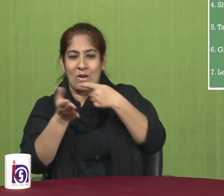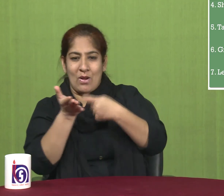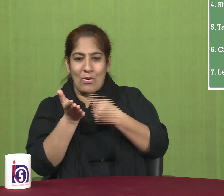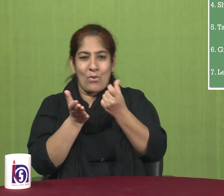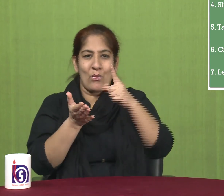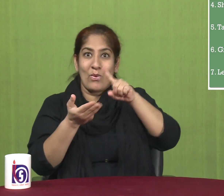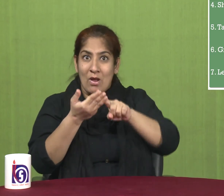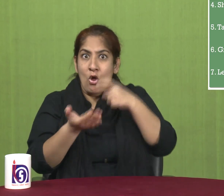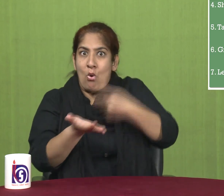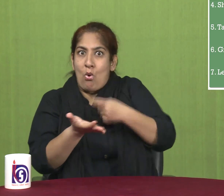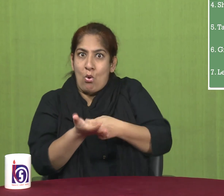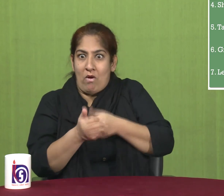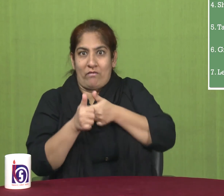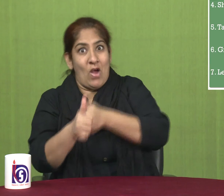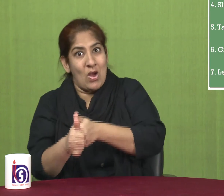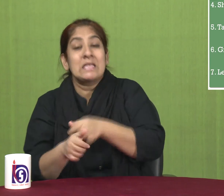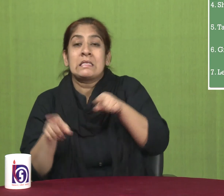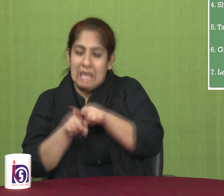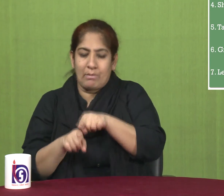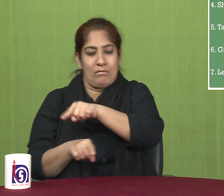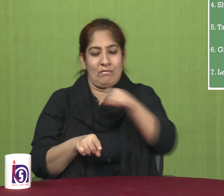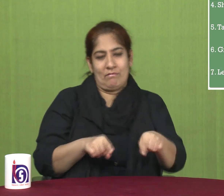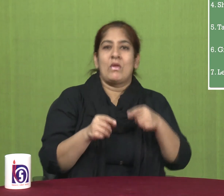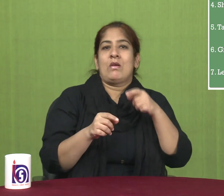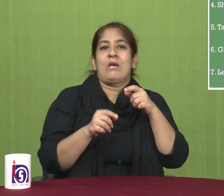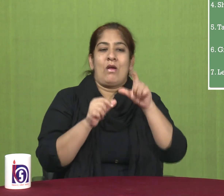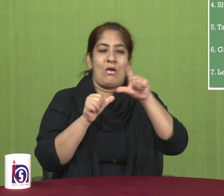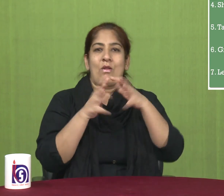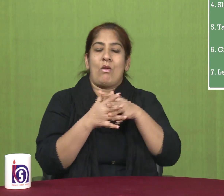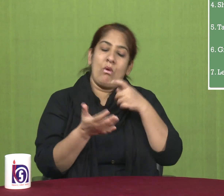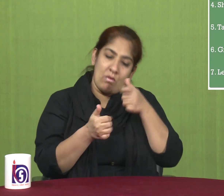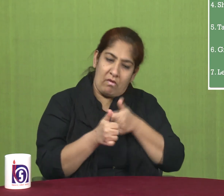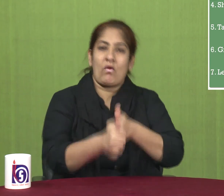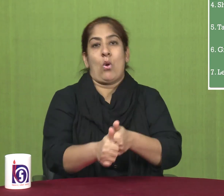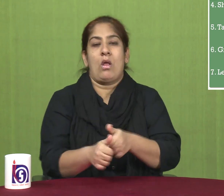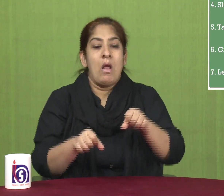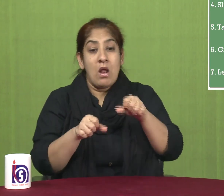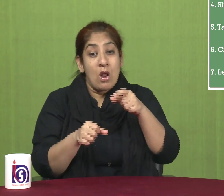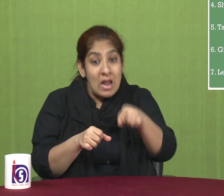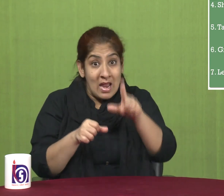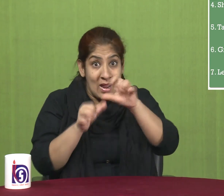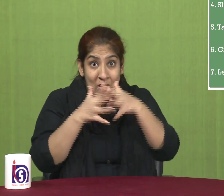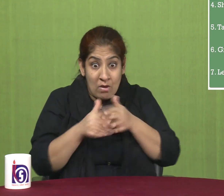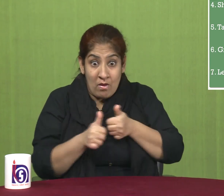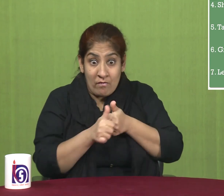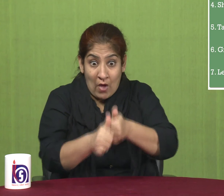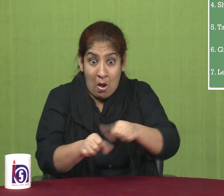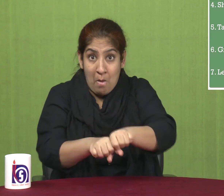we need to follow the rules because law is important and that needs to be followed. law should not